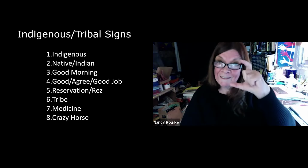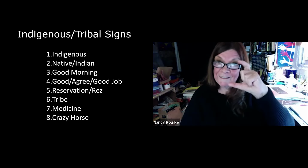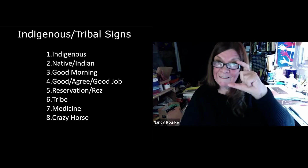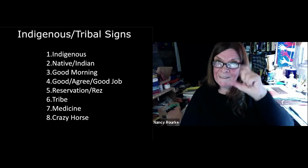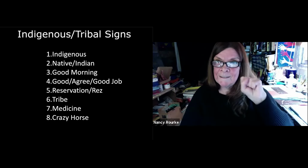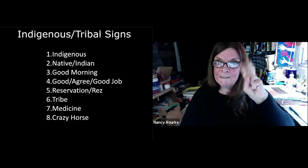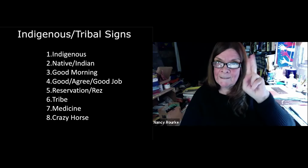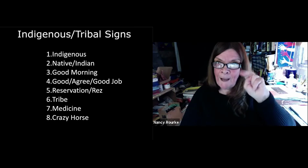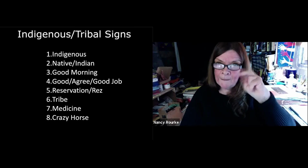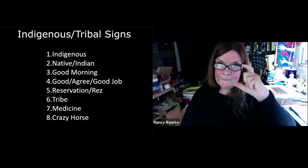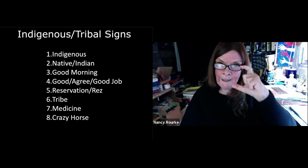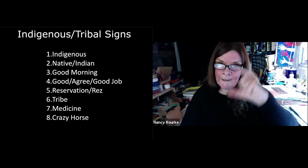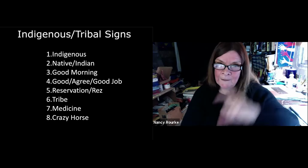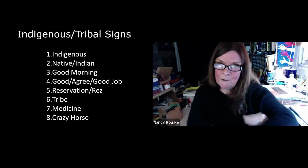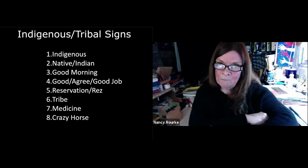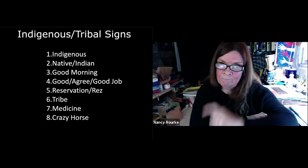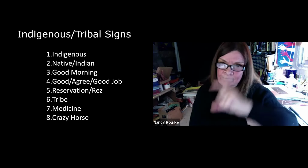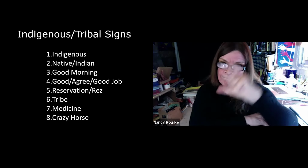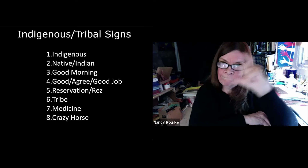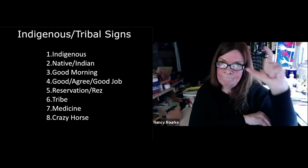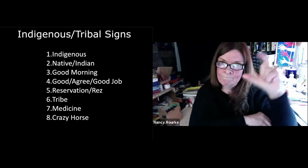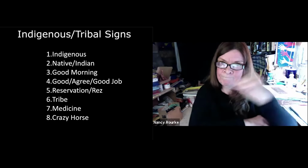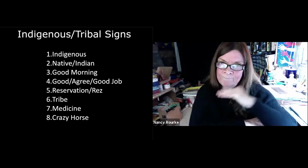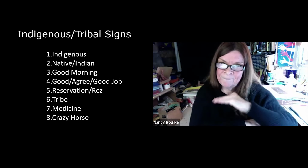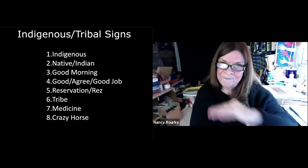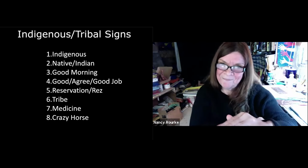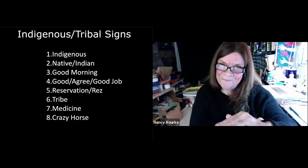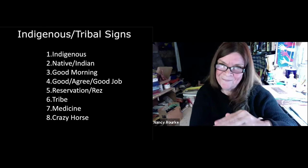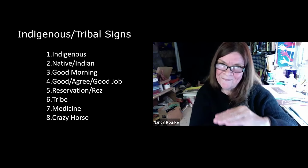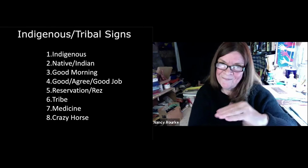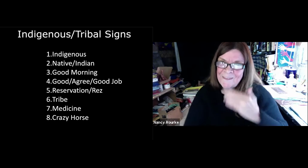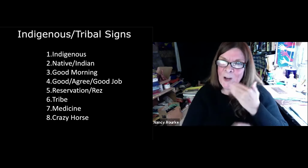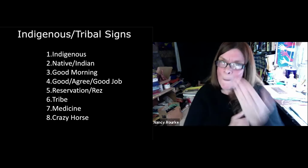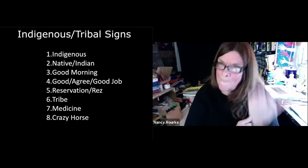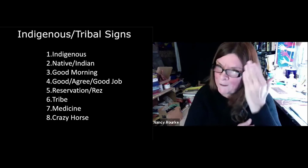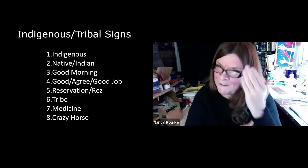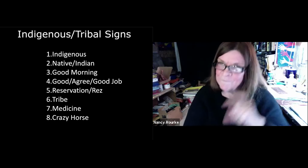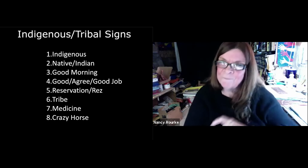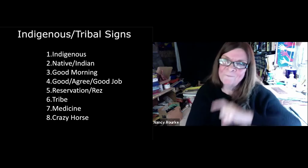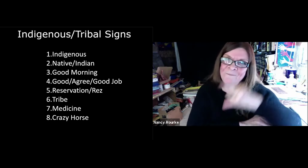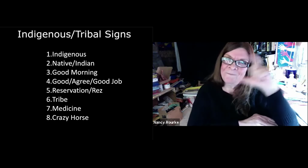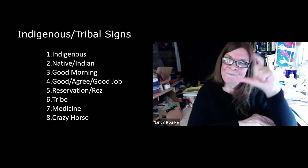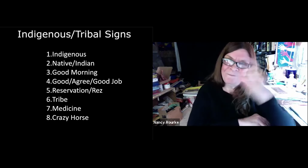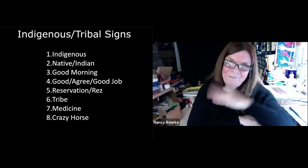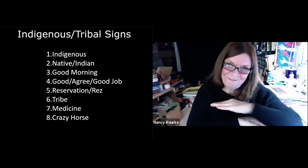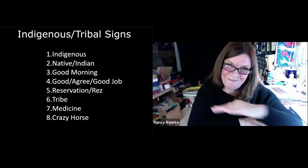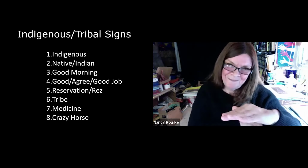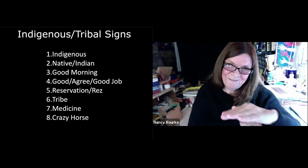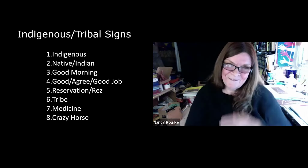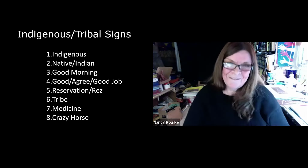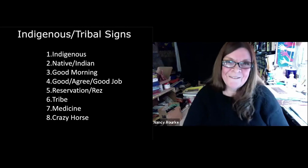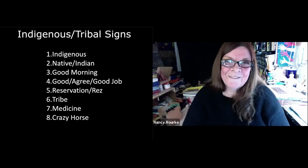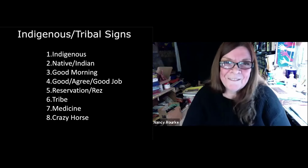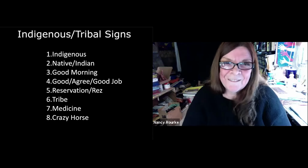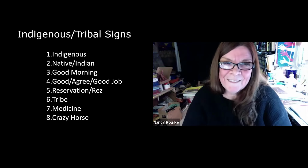The sign for good morning. We start with the sun. Sun up, good. You see that? That's good